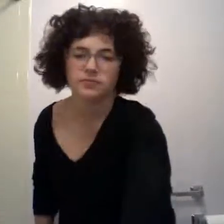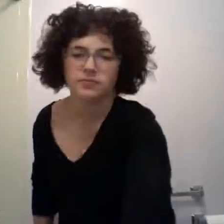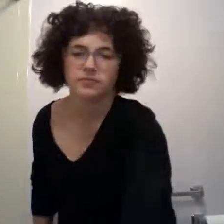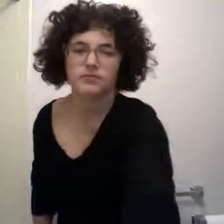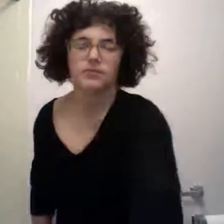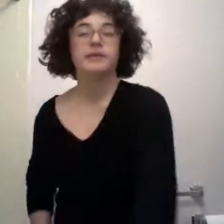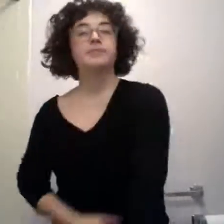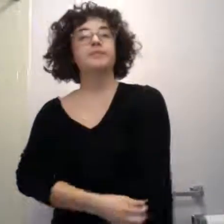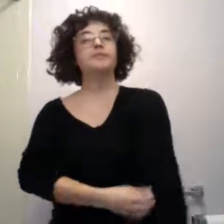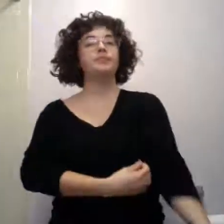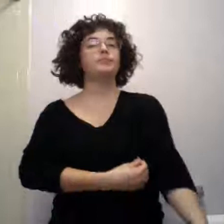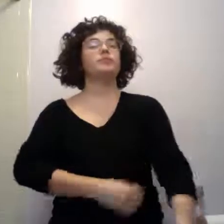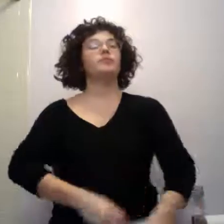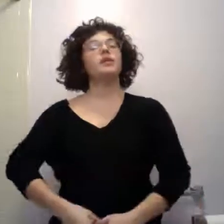first.